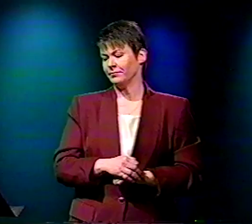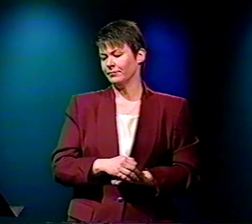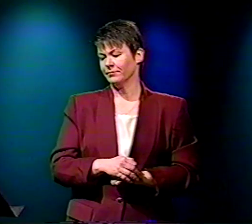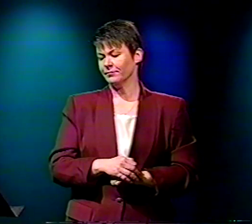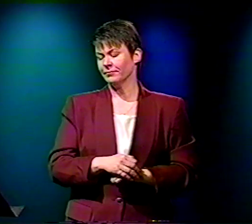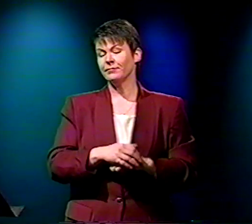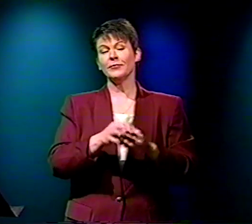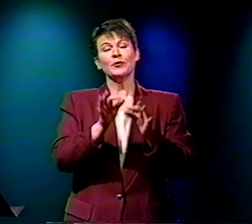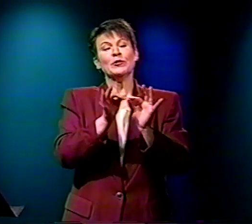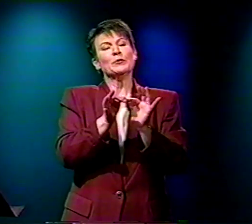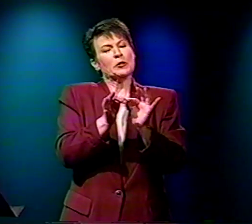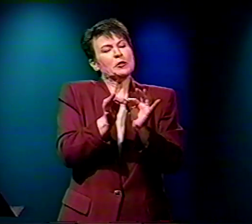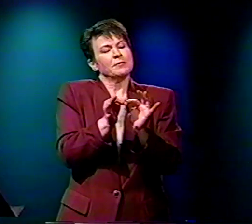with.